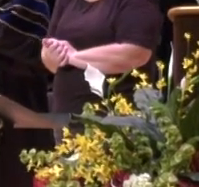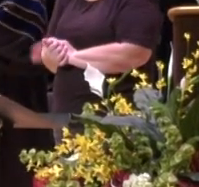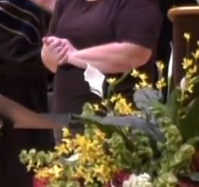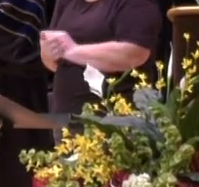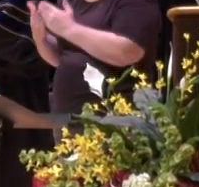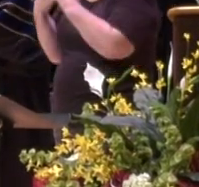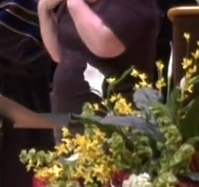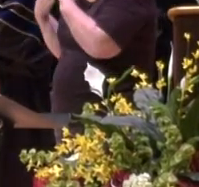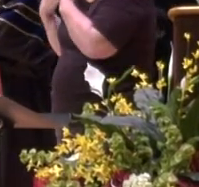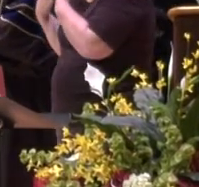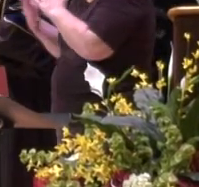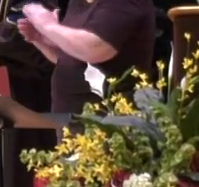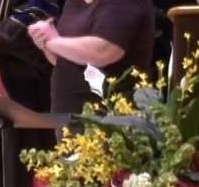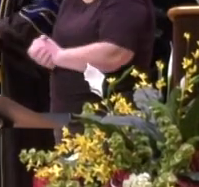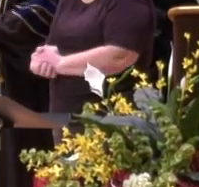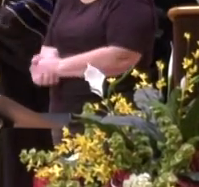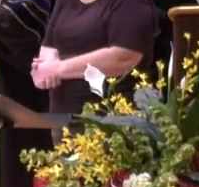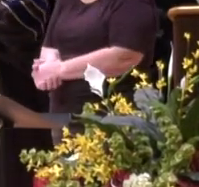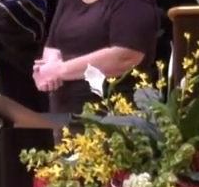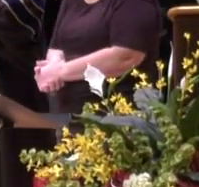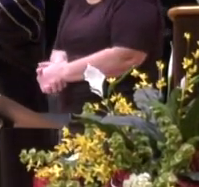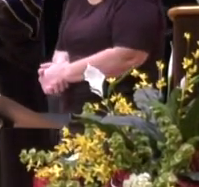Thank you, Lex.